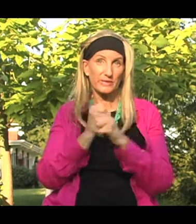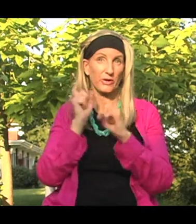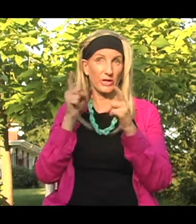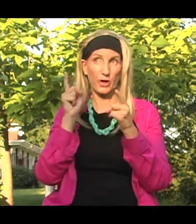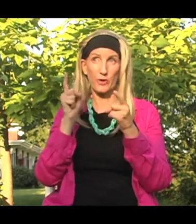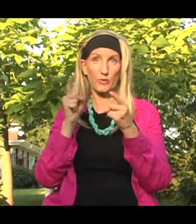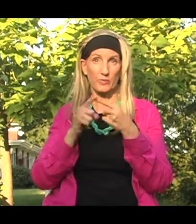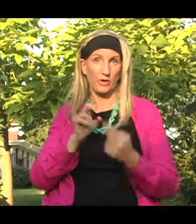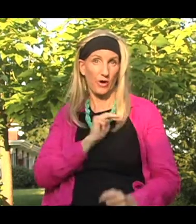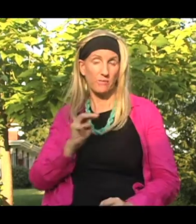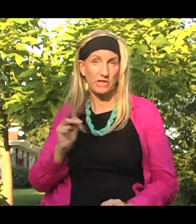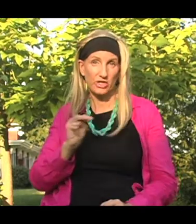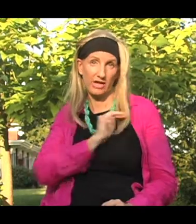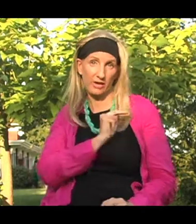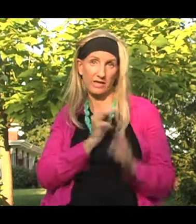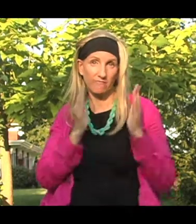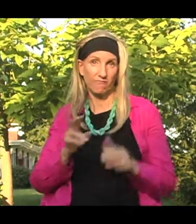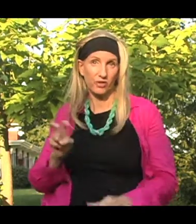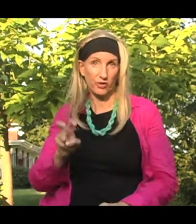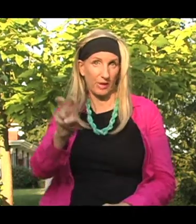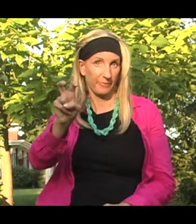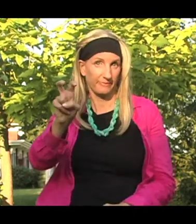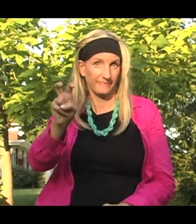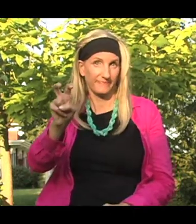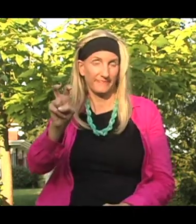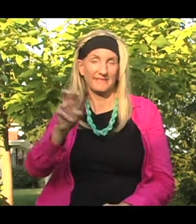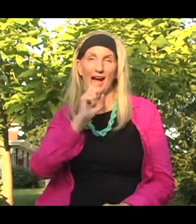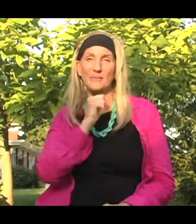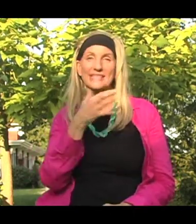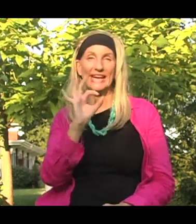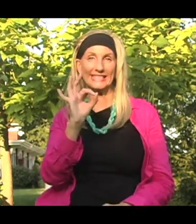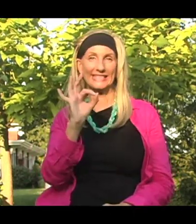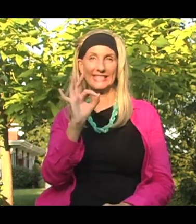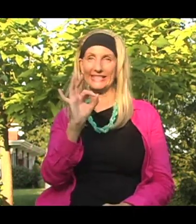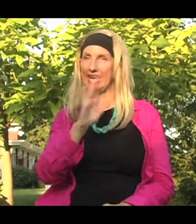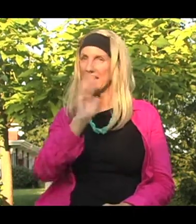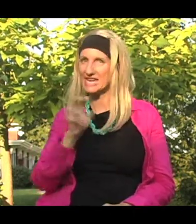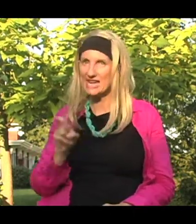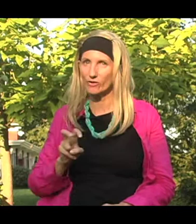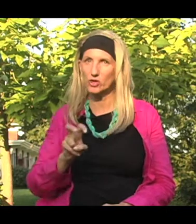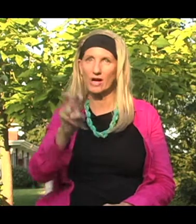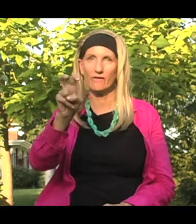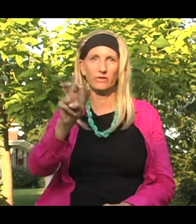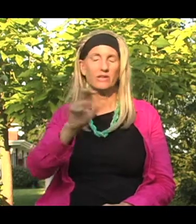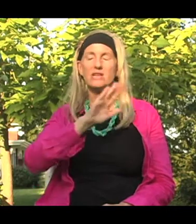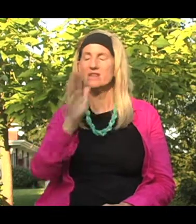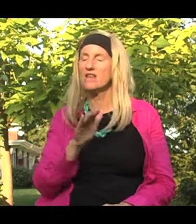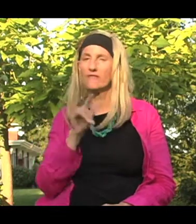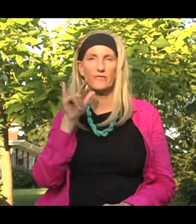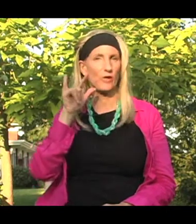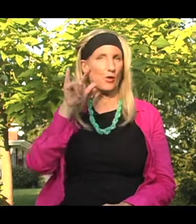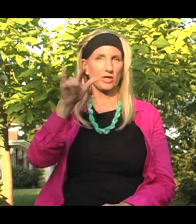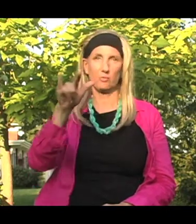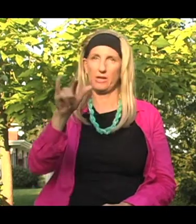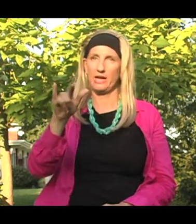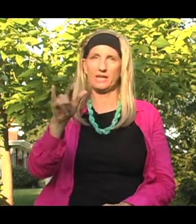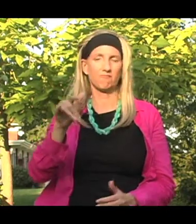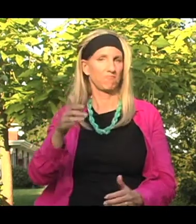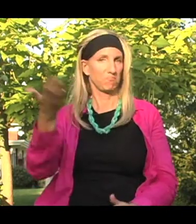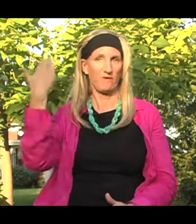going to go on a missionary trip. I was 19. I had never traveled, never flown on a plane before